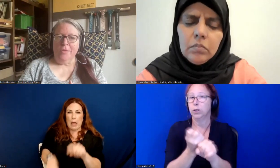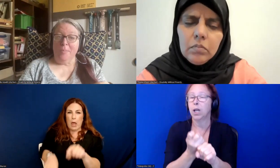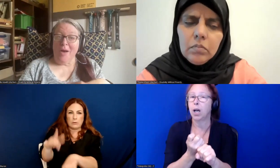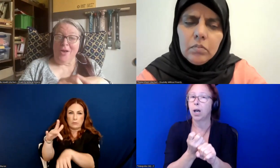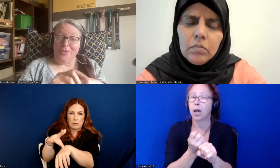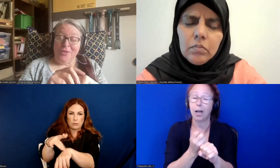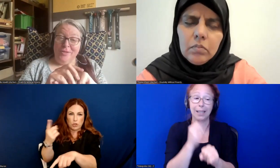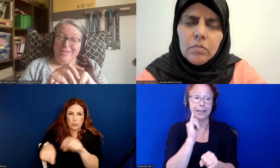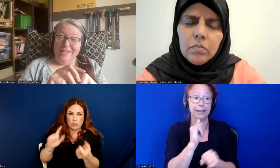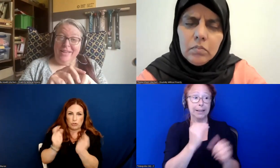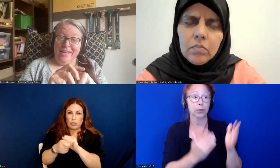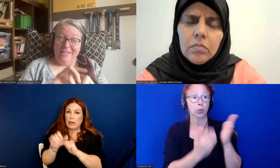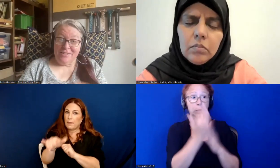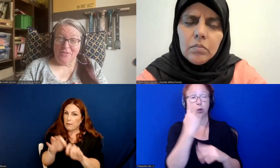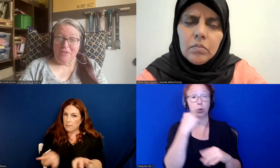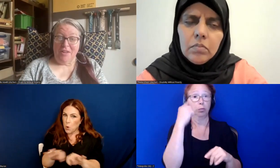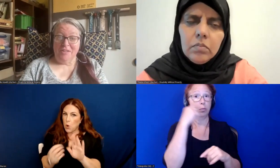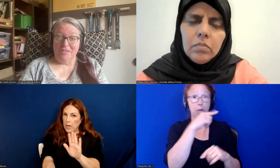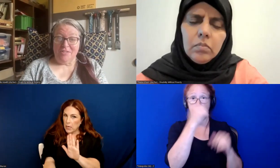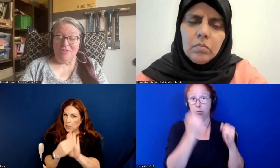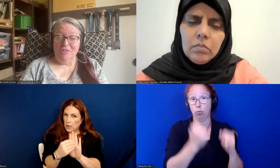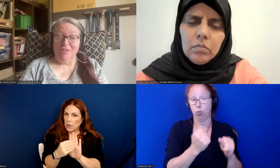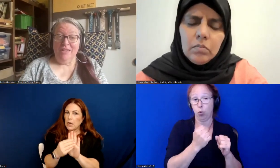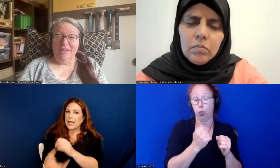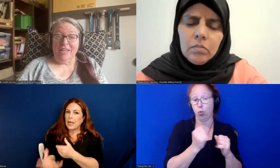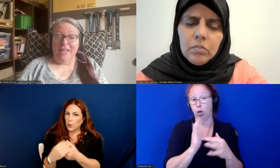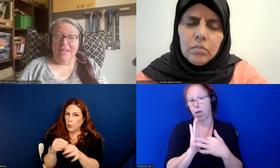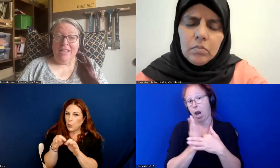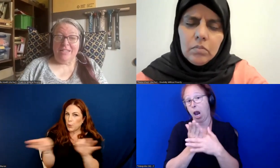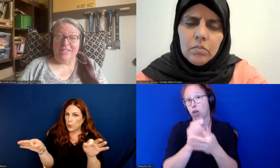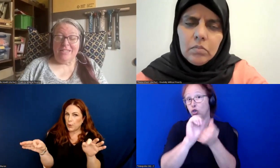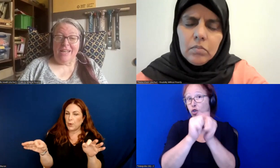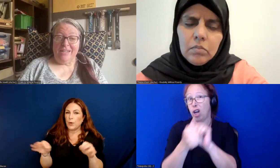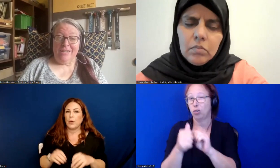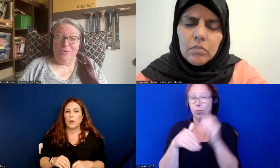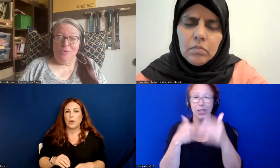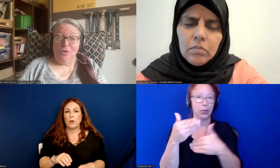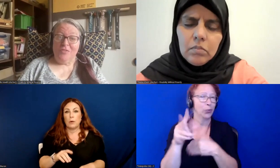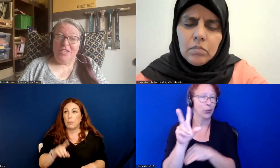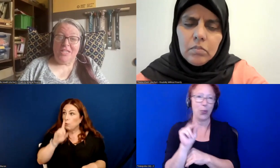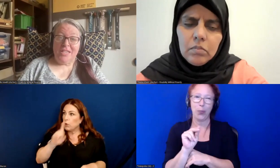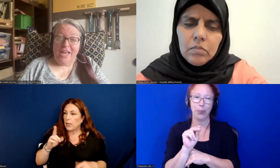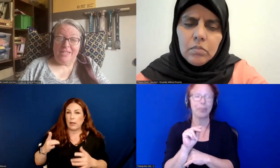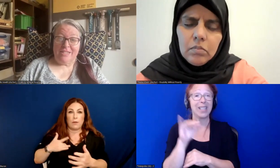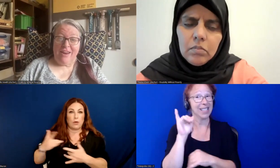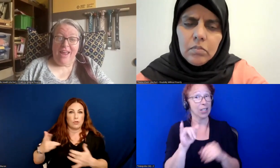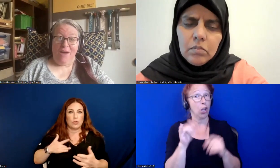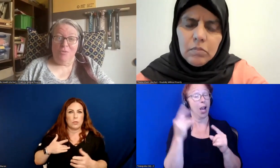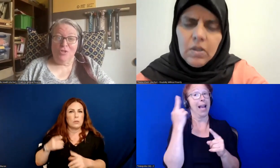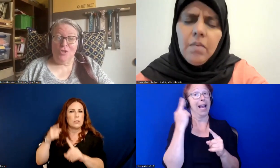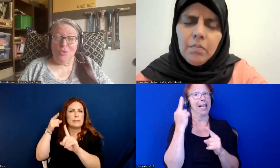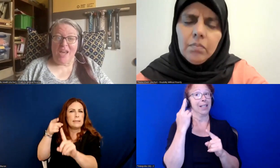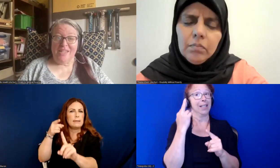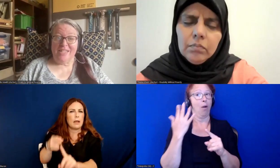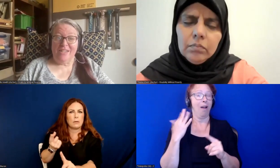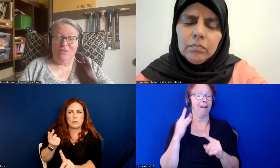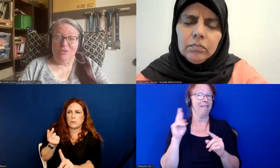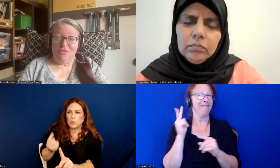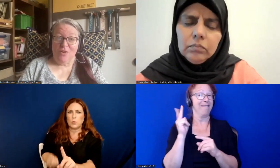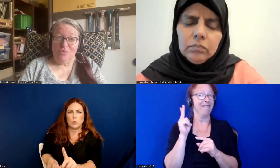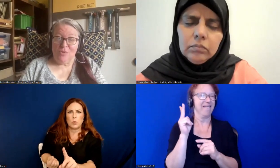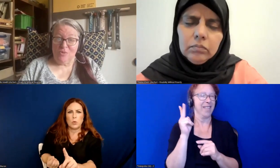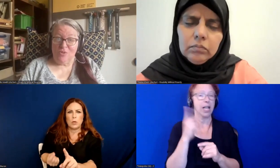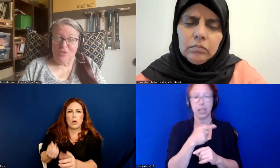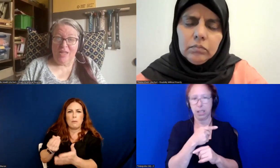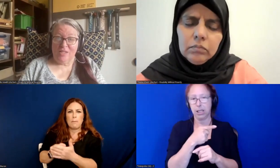important. The part that is of a great concern is all of the details, right? How much, who gets it,